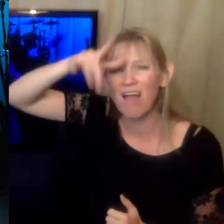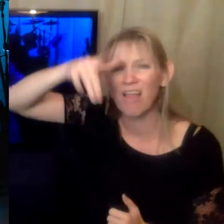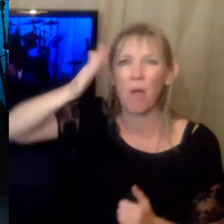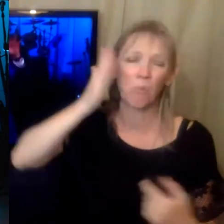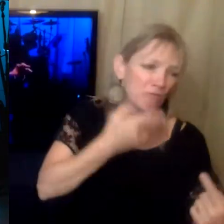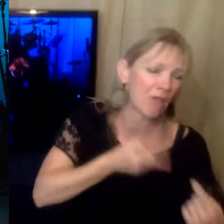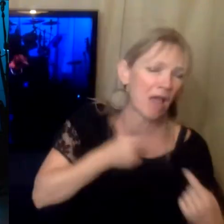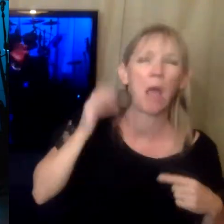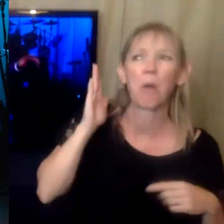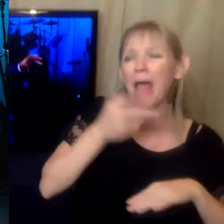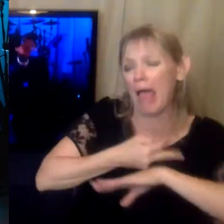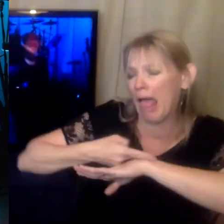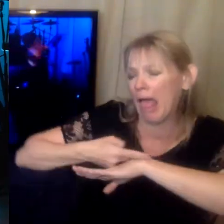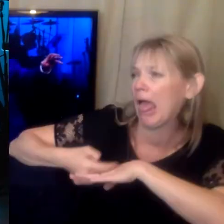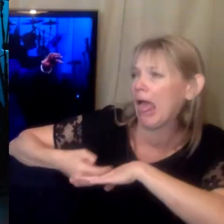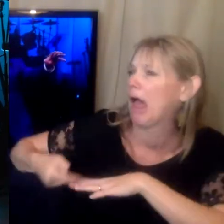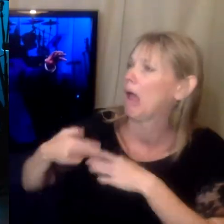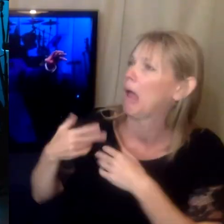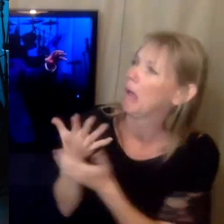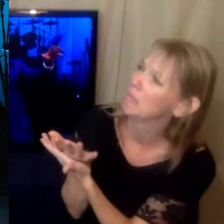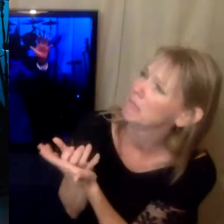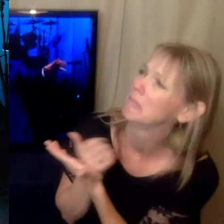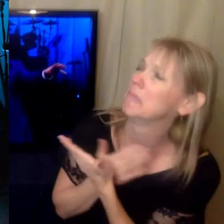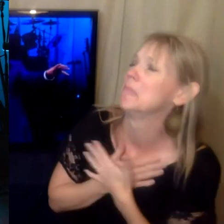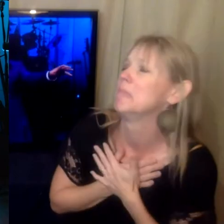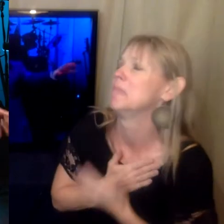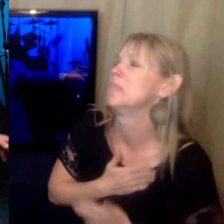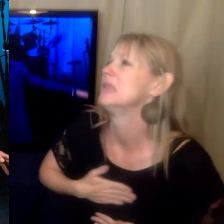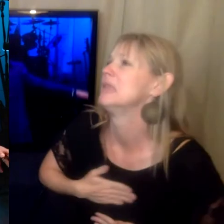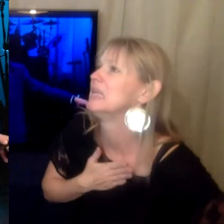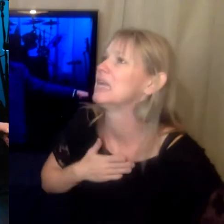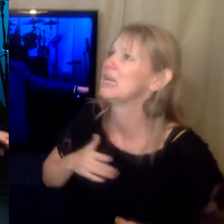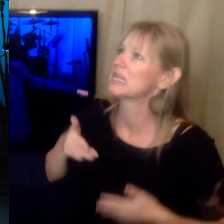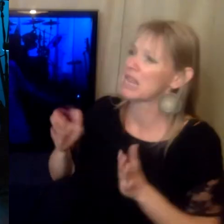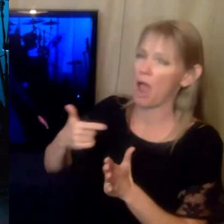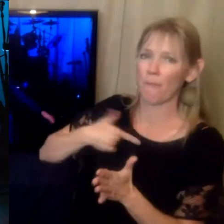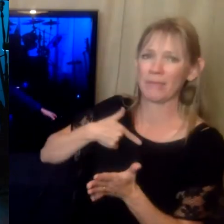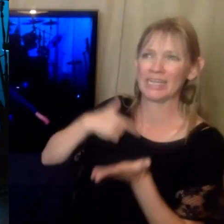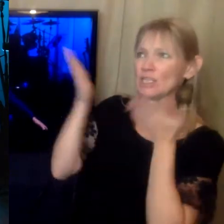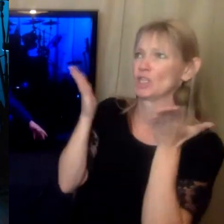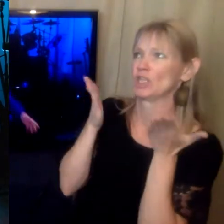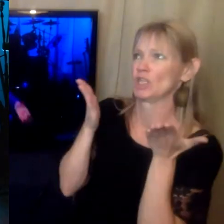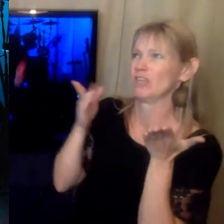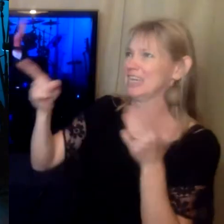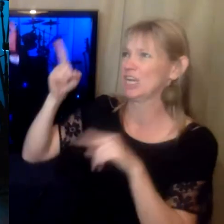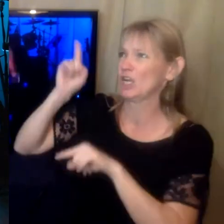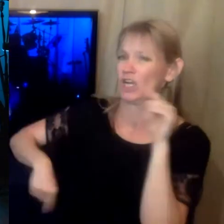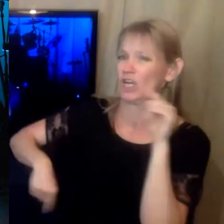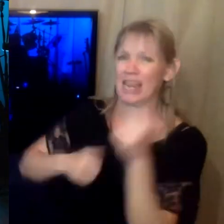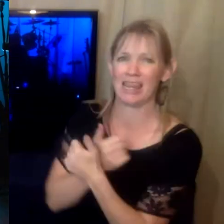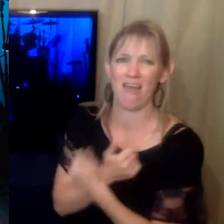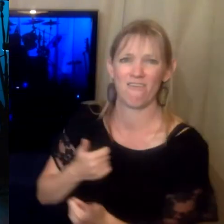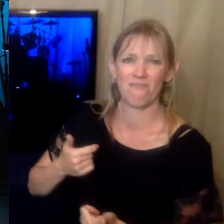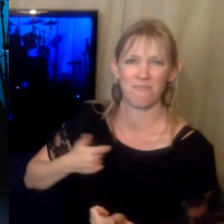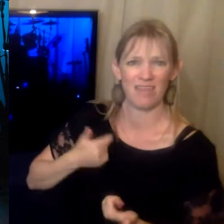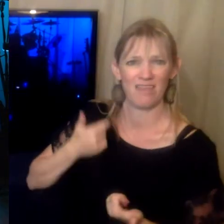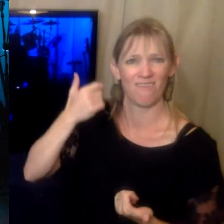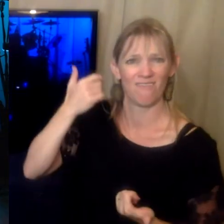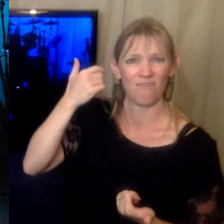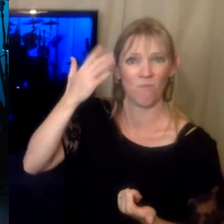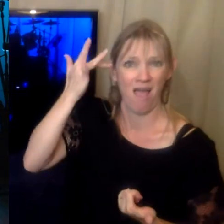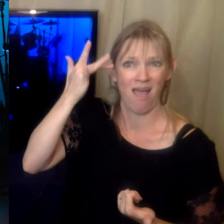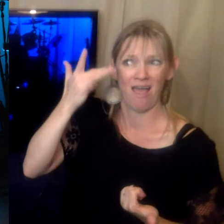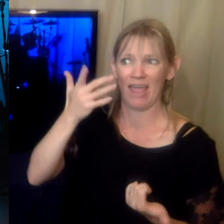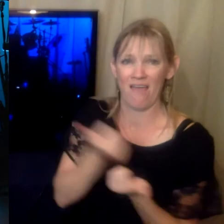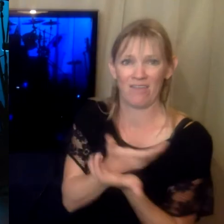to crawl home, and maybe I'll just plead to have him take me back as a servant. He could not love me by what I've done. And so he